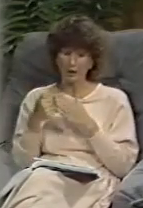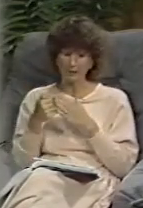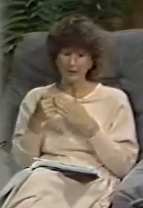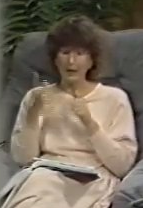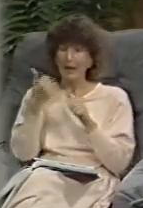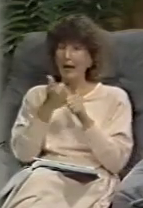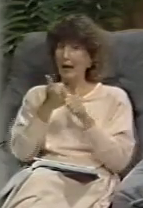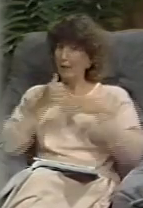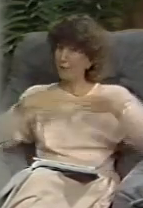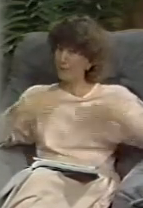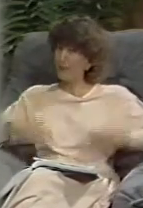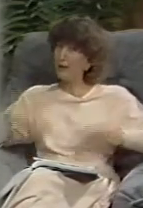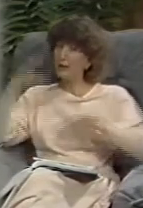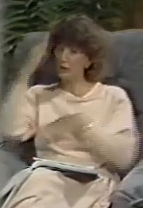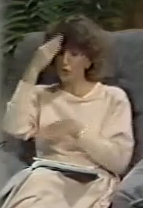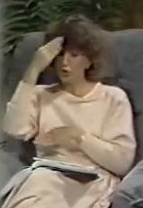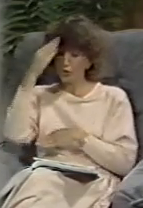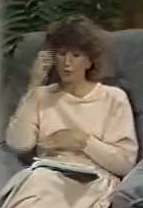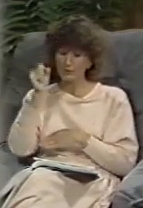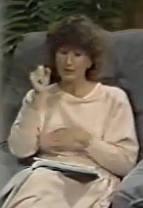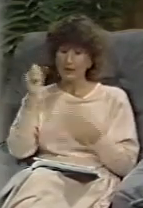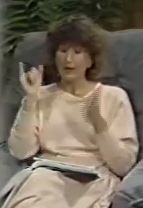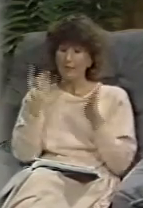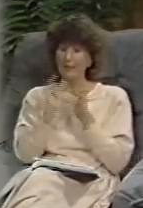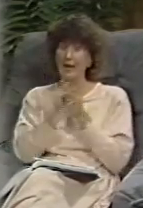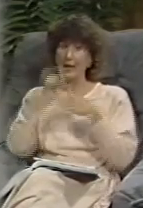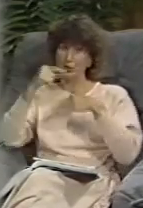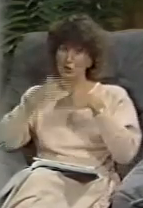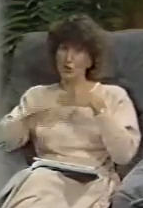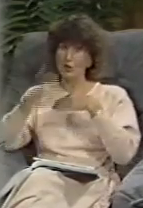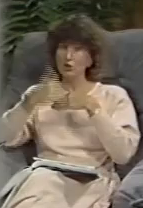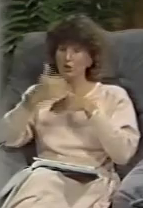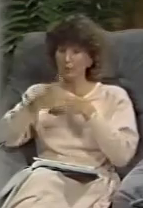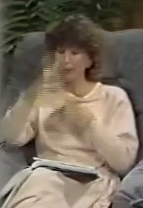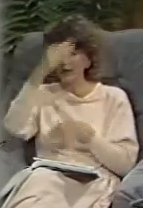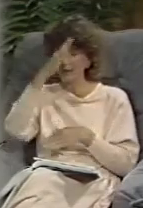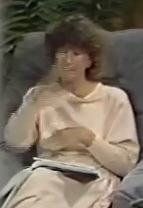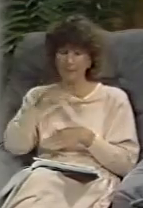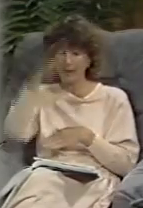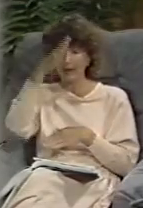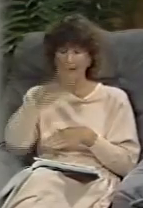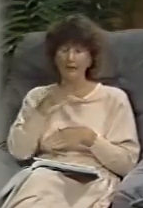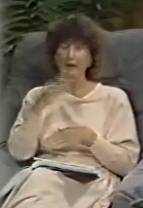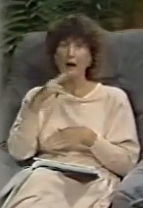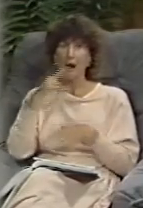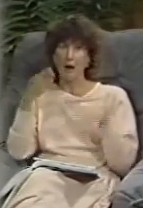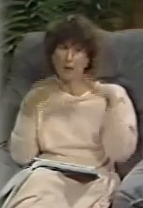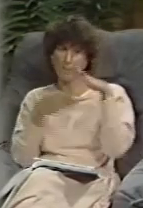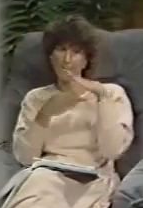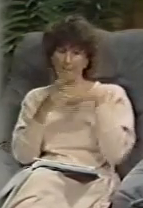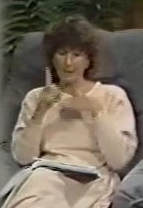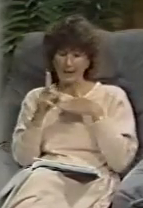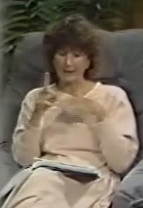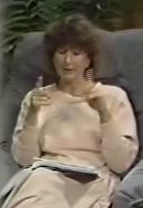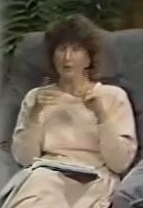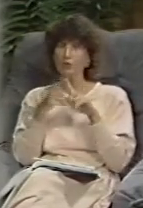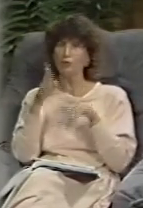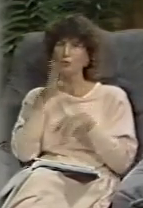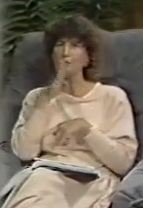all, everybody knows that gingerbread men are baked to